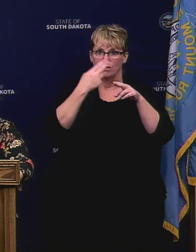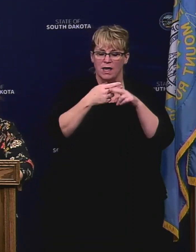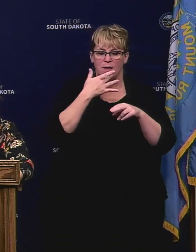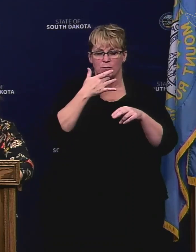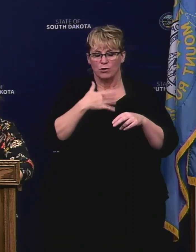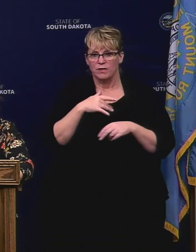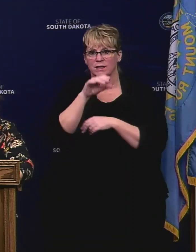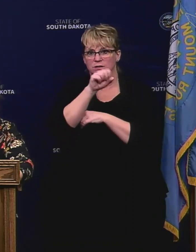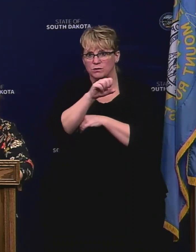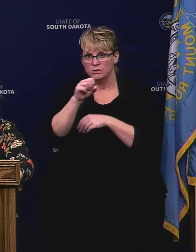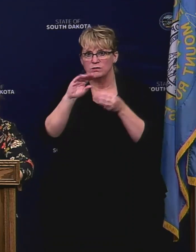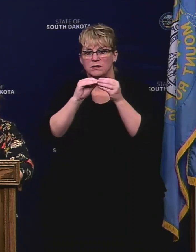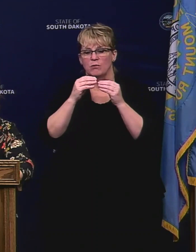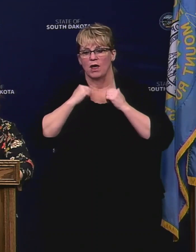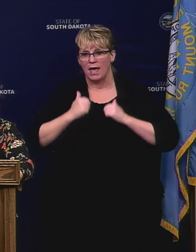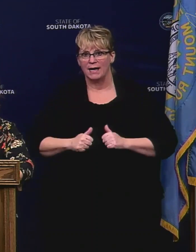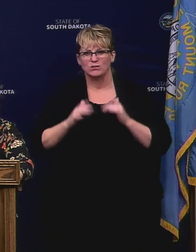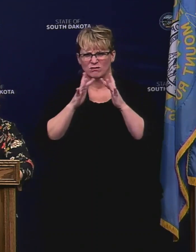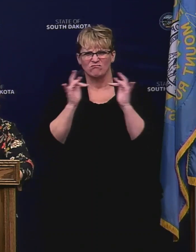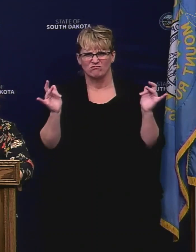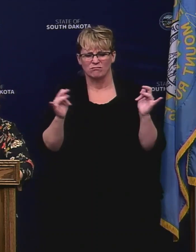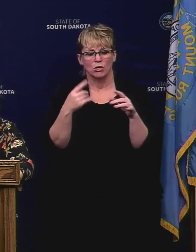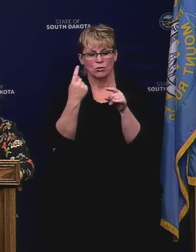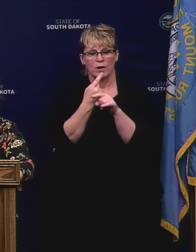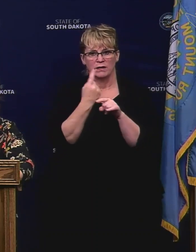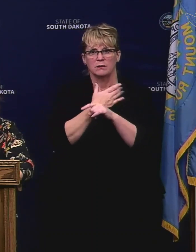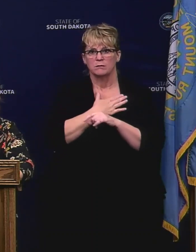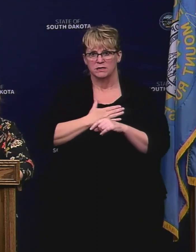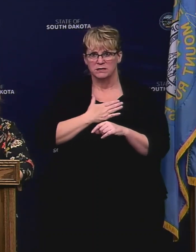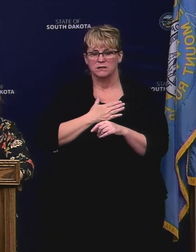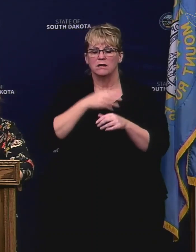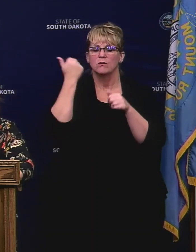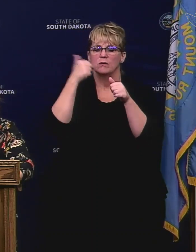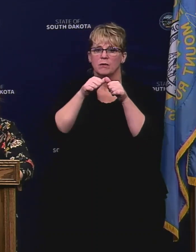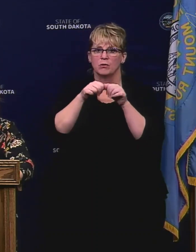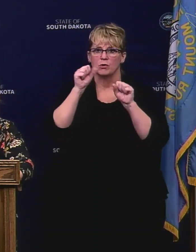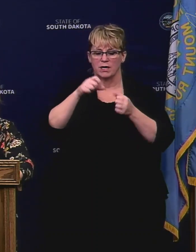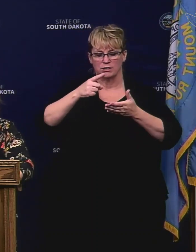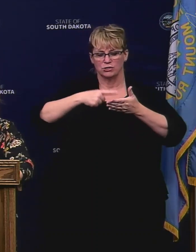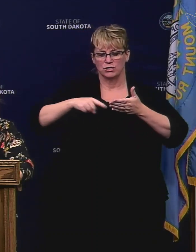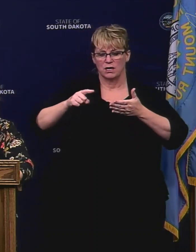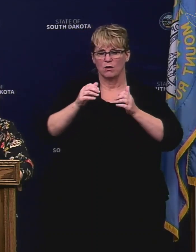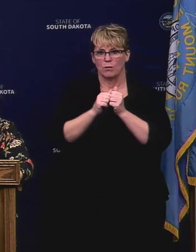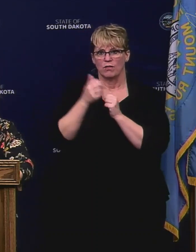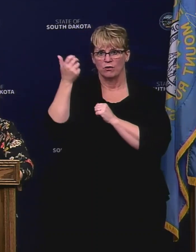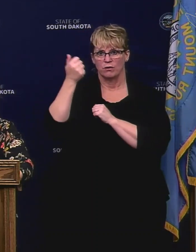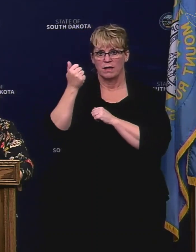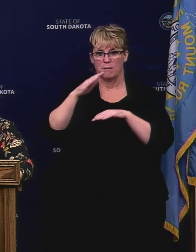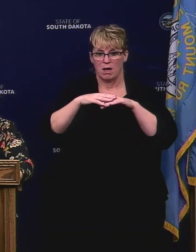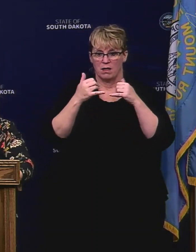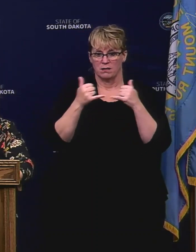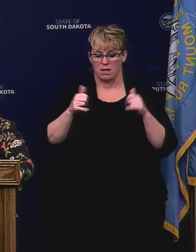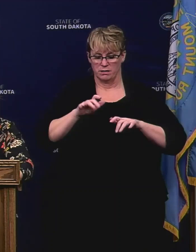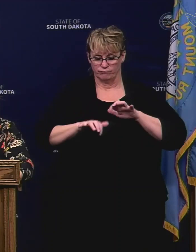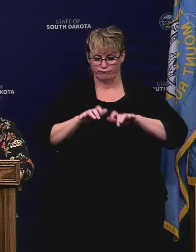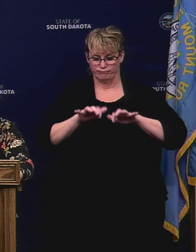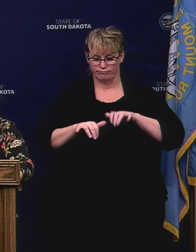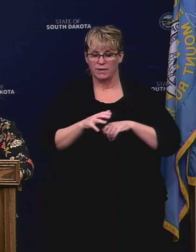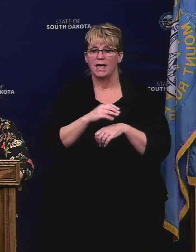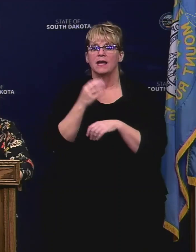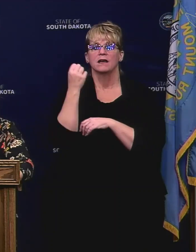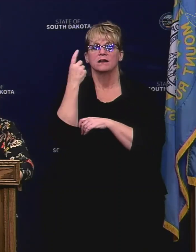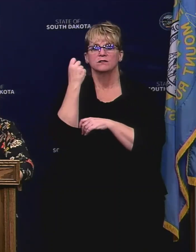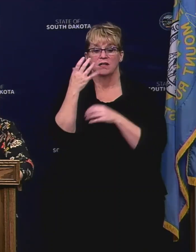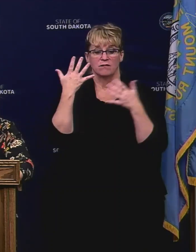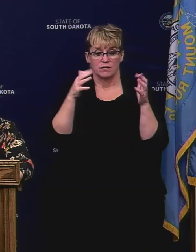birthday, social security number, address, etc. correctly. And remember, you can check the status of your claim online and understand